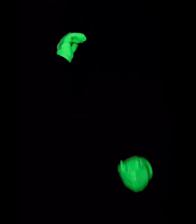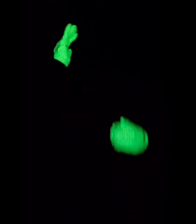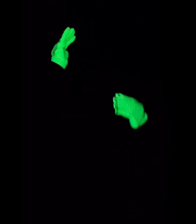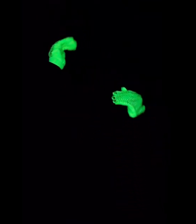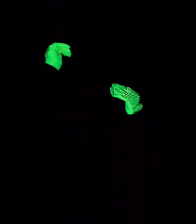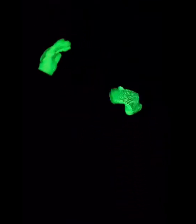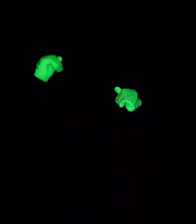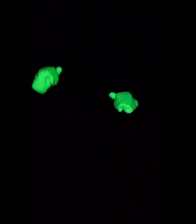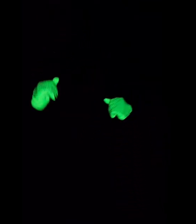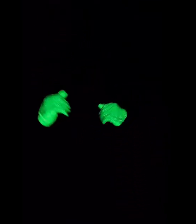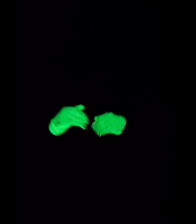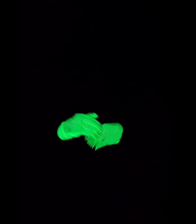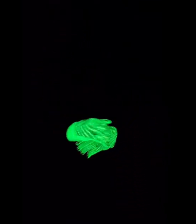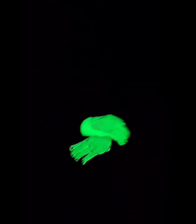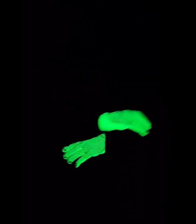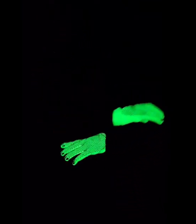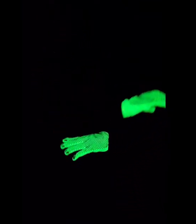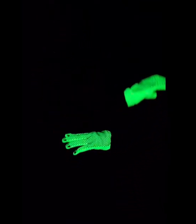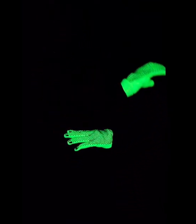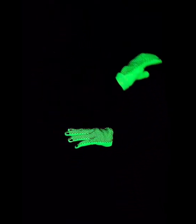still hope of Christmas